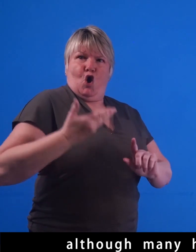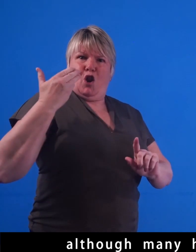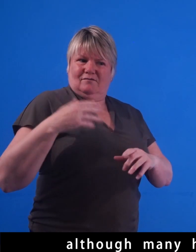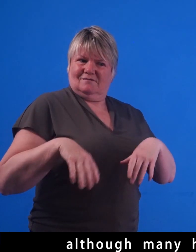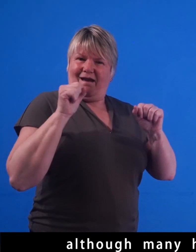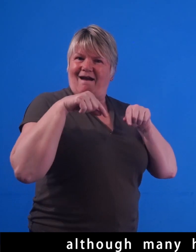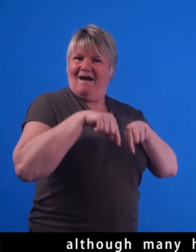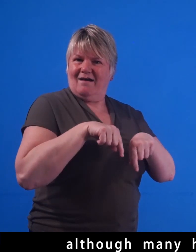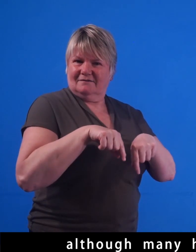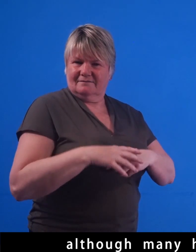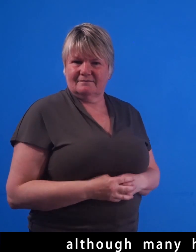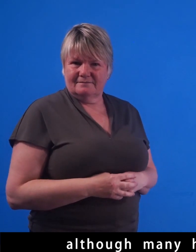much earlier origins.